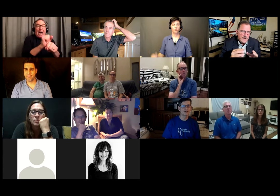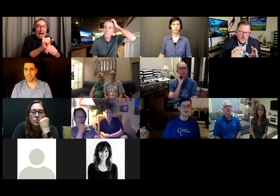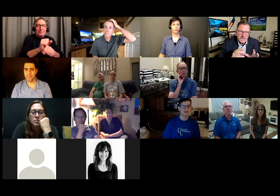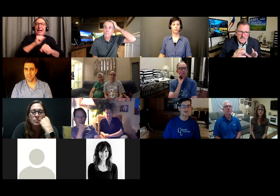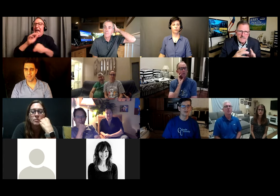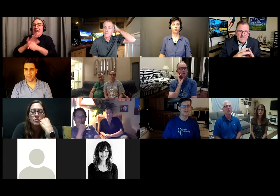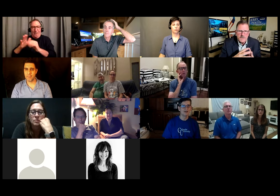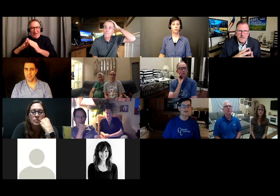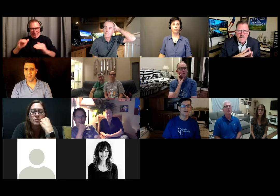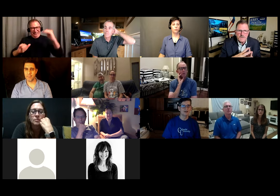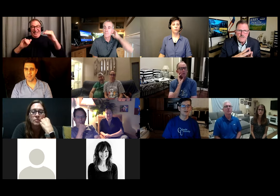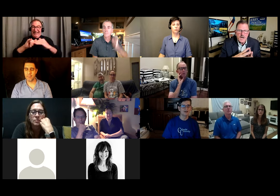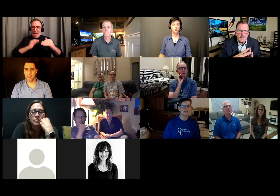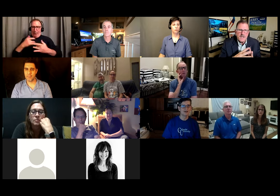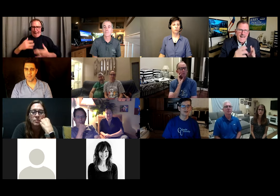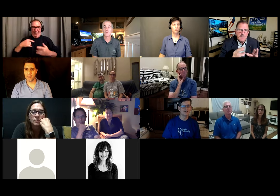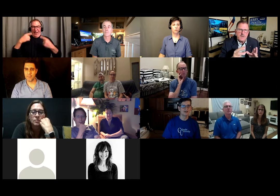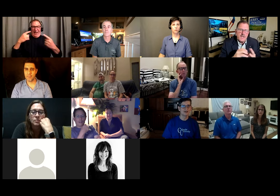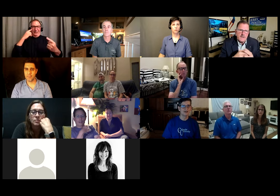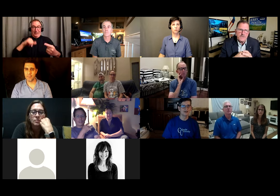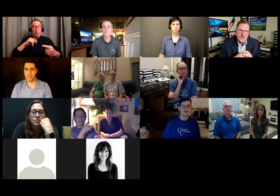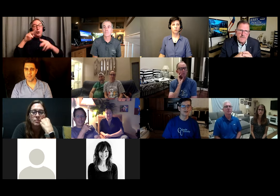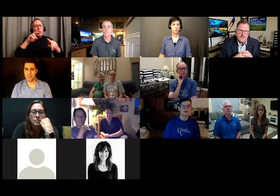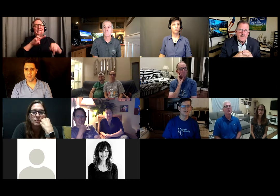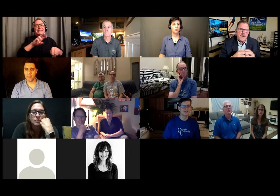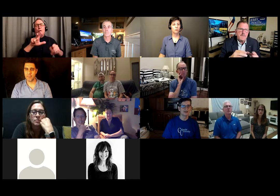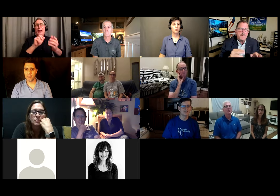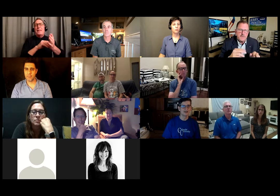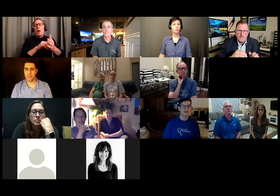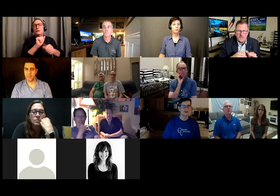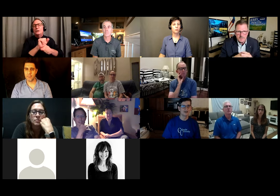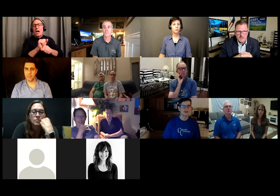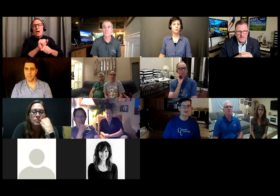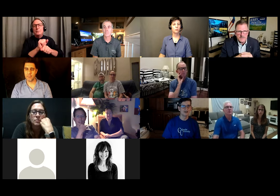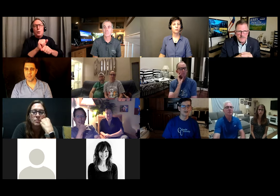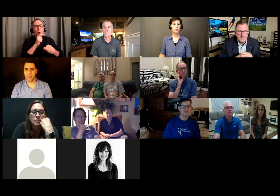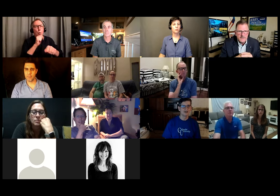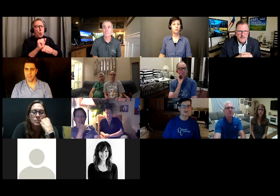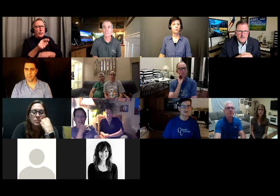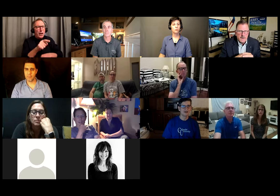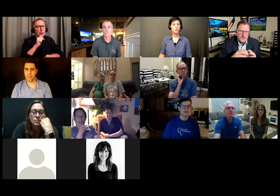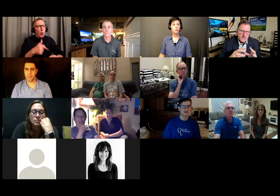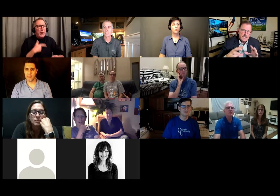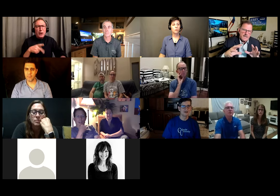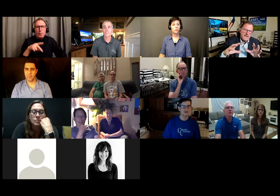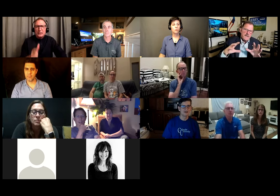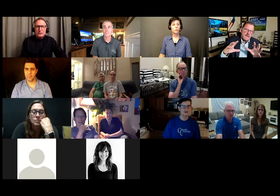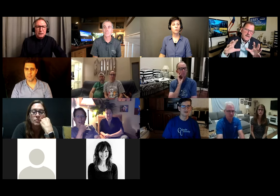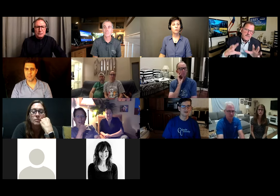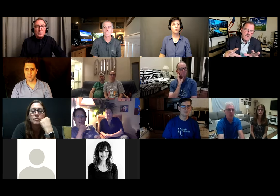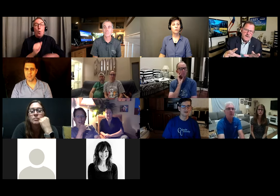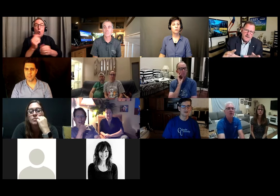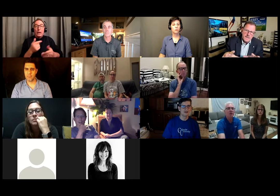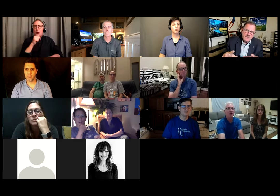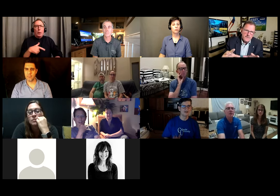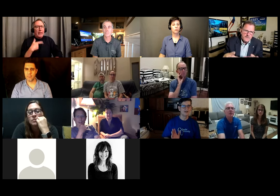When you look at that 63,000 jobs, 80% of those jobs are filled by people who don't live in Pleasanton. And when you look at the